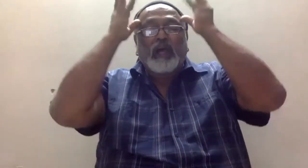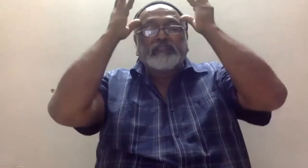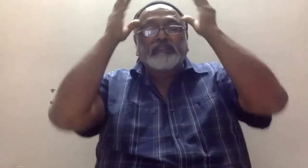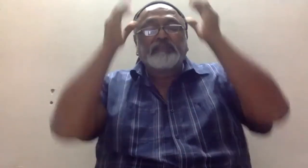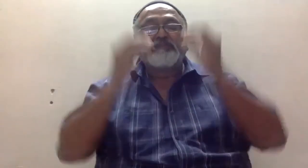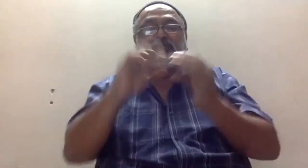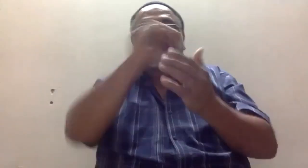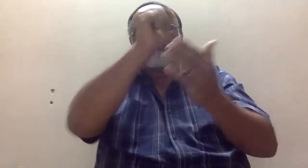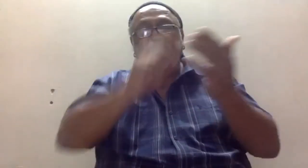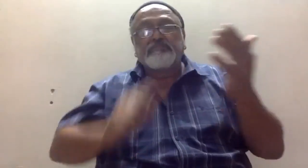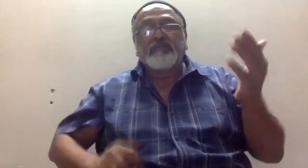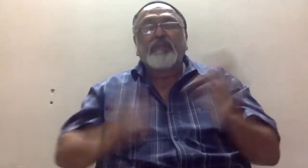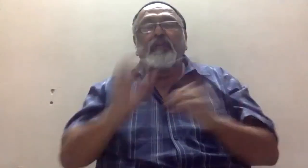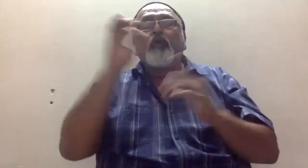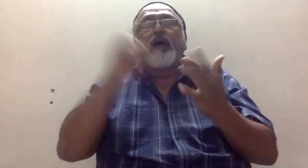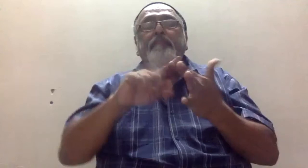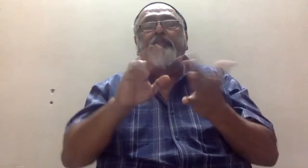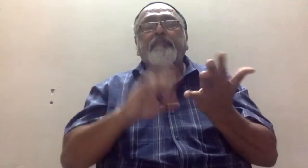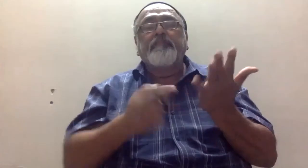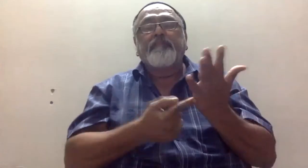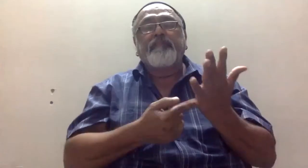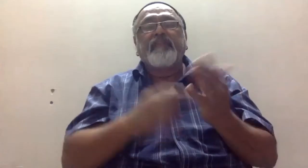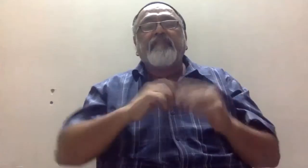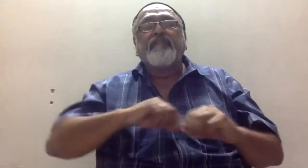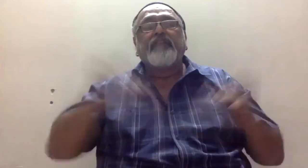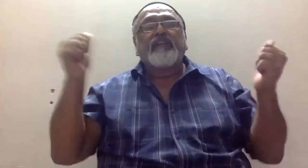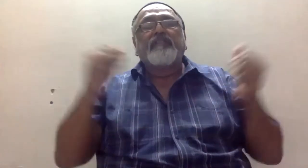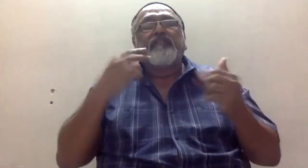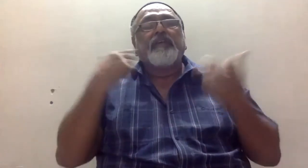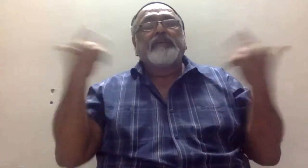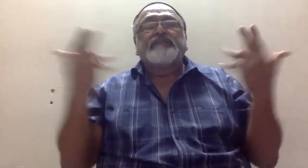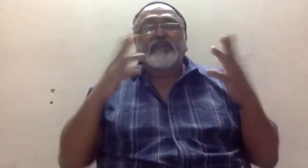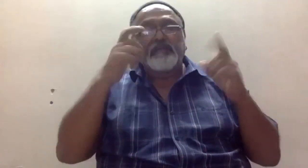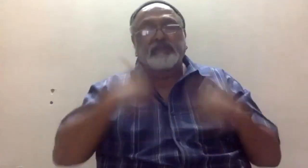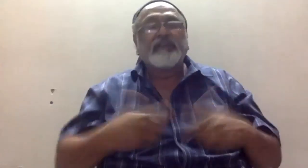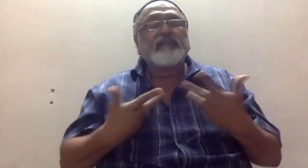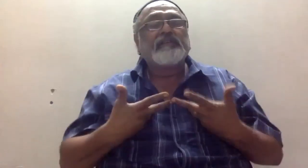celebrity poet and very successful poet. But then even surdas